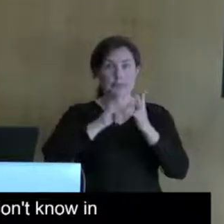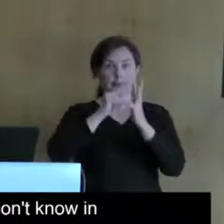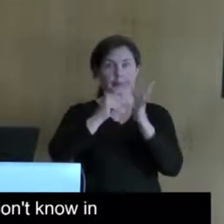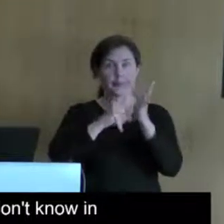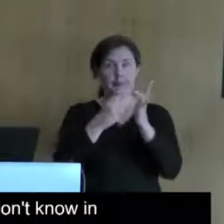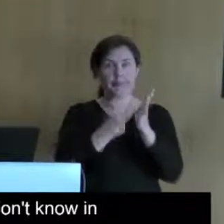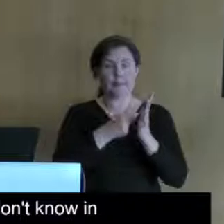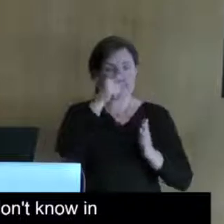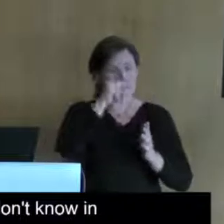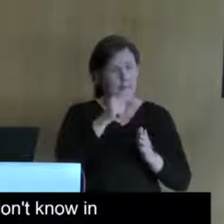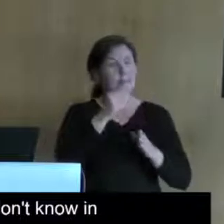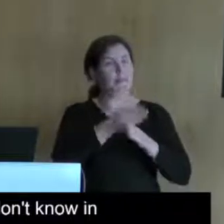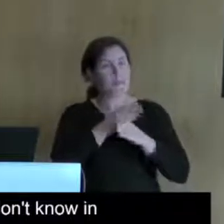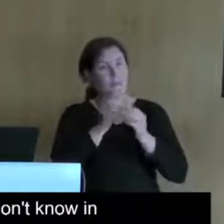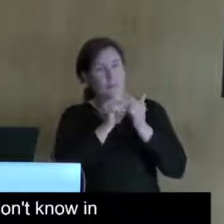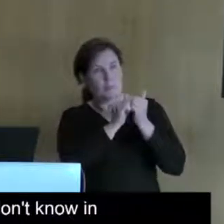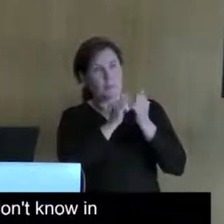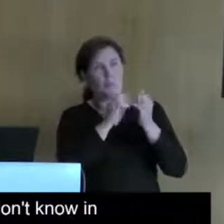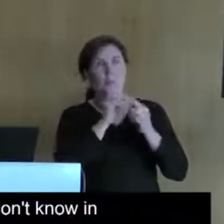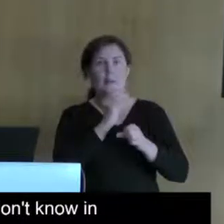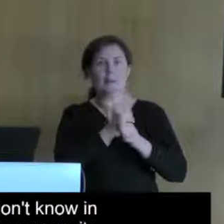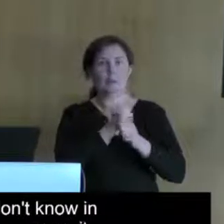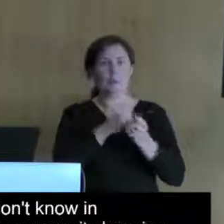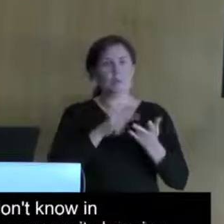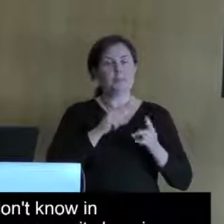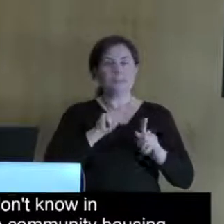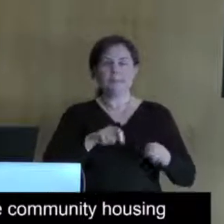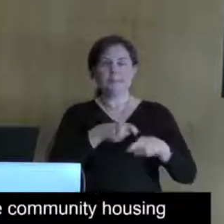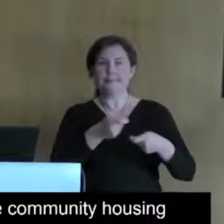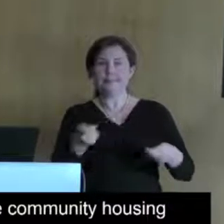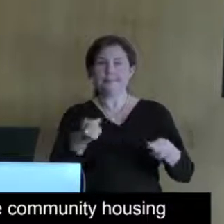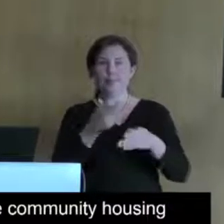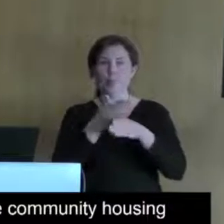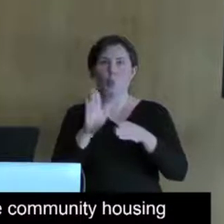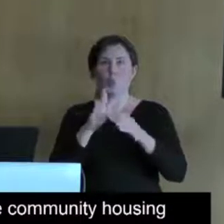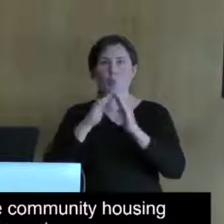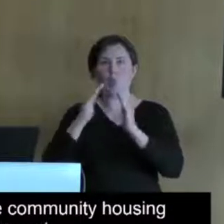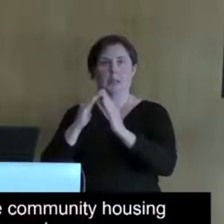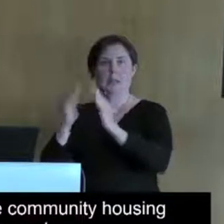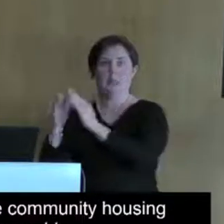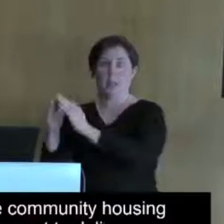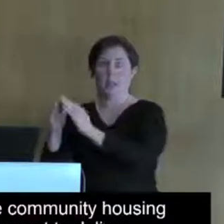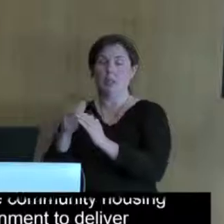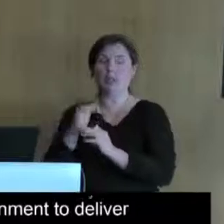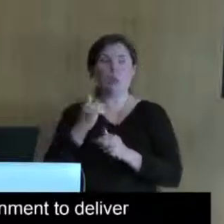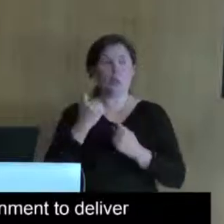We don't know in what way, shape or form, but